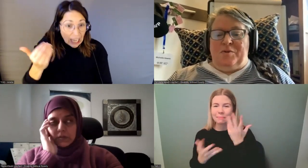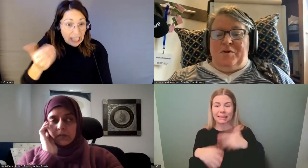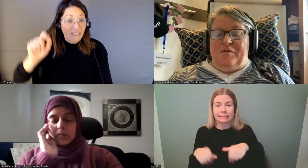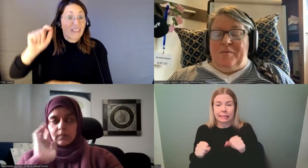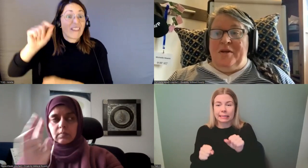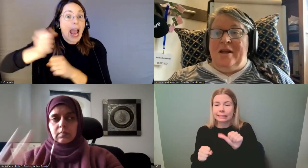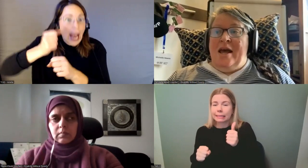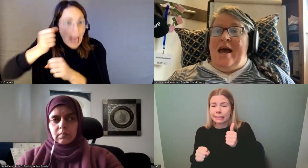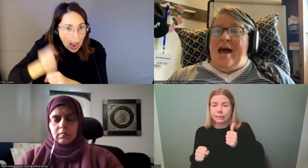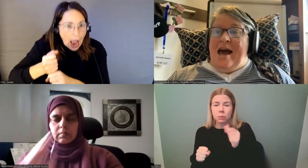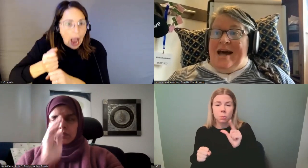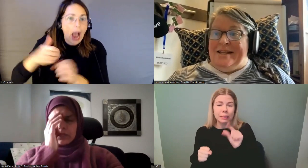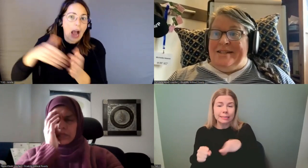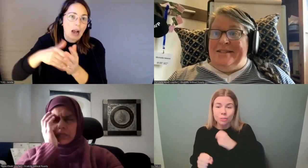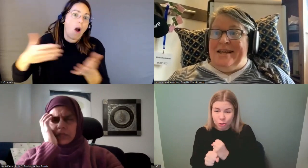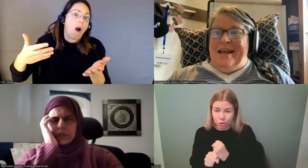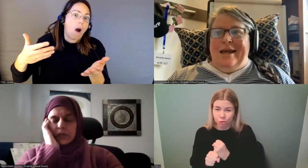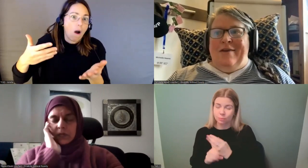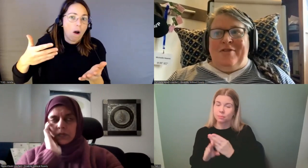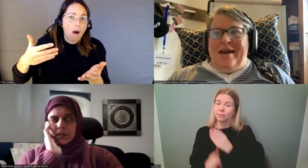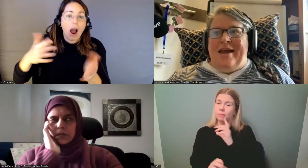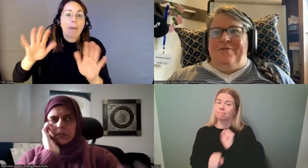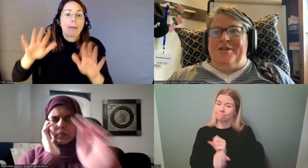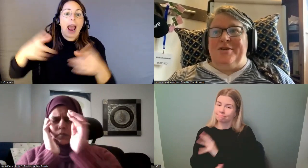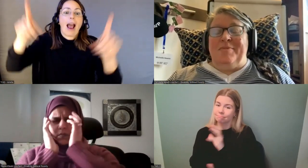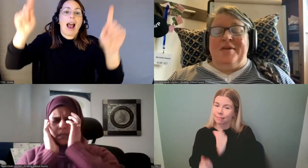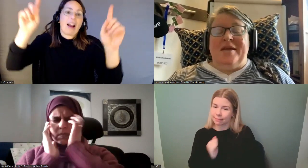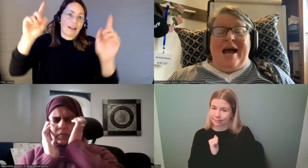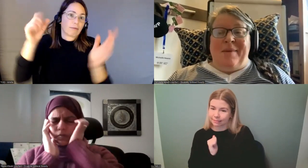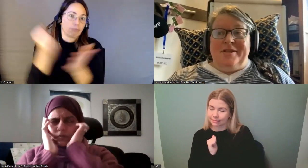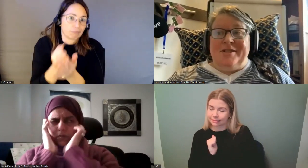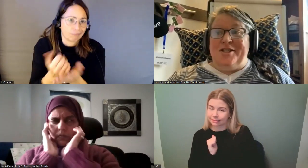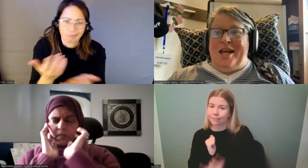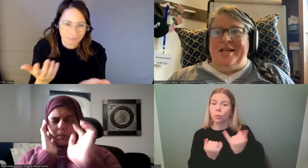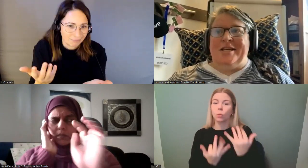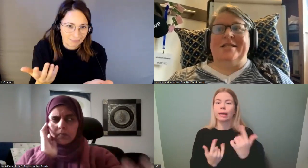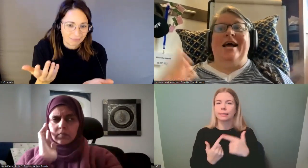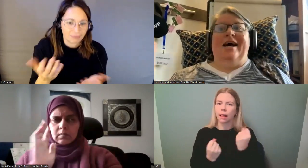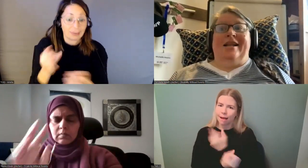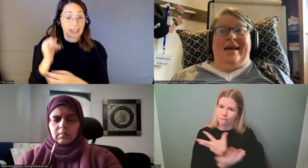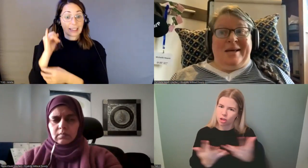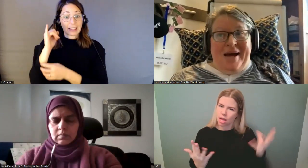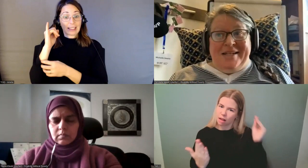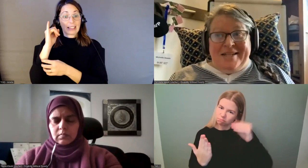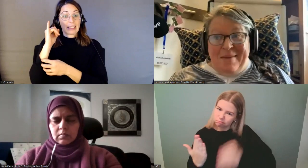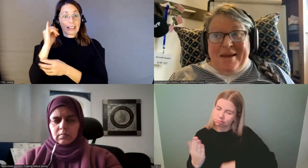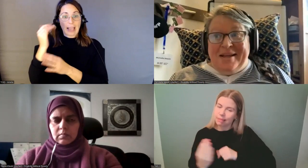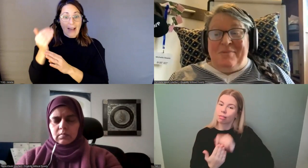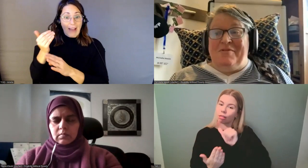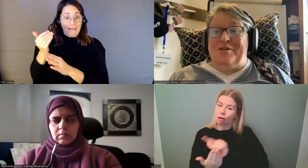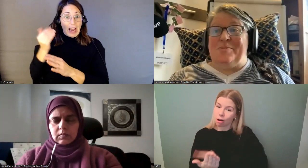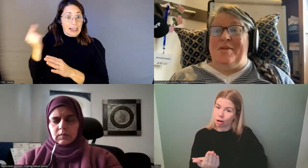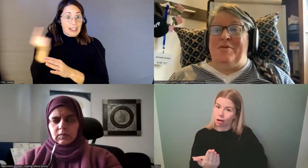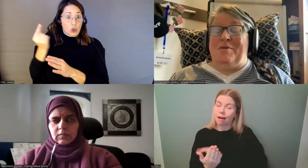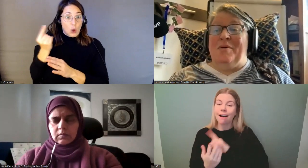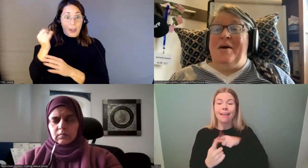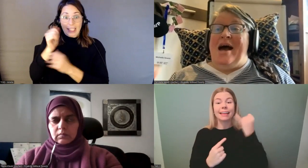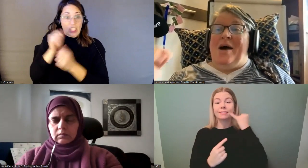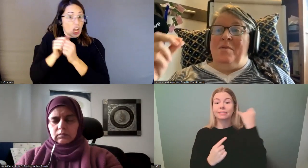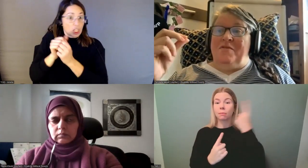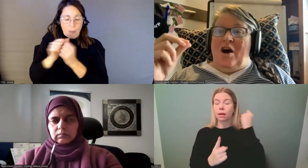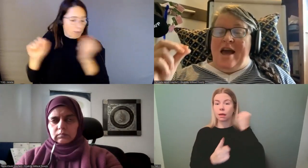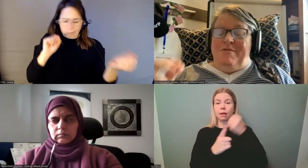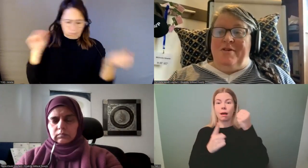piece goes through government. And if for something happens and changes, like a pandemic, like we've just been